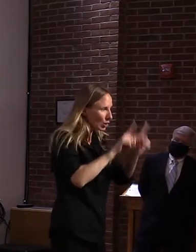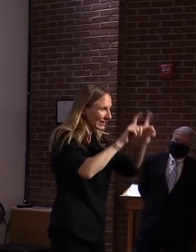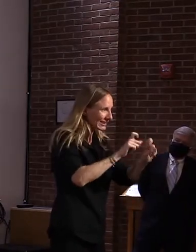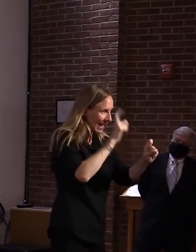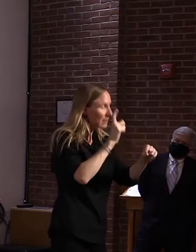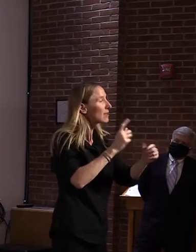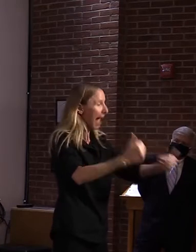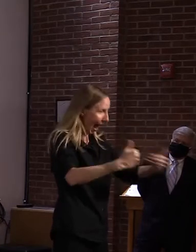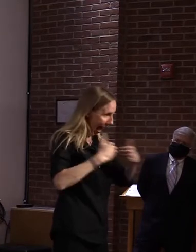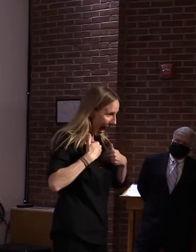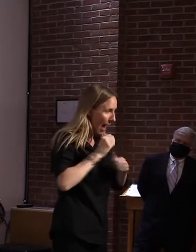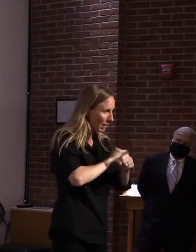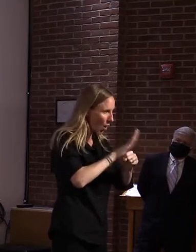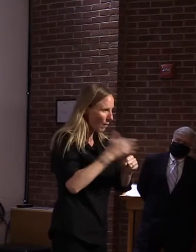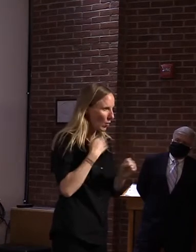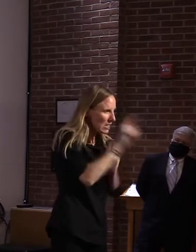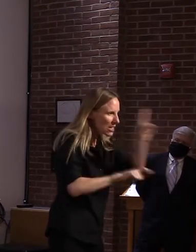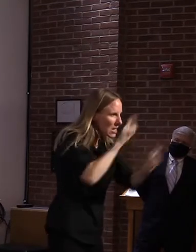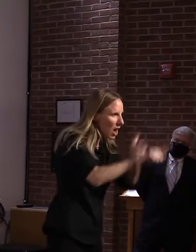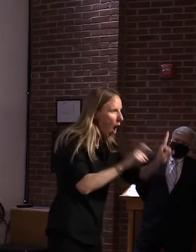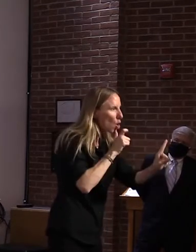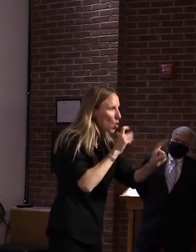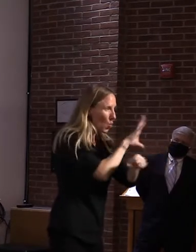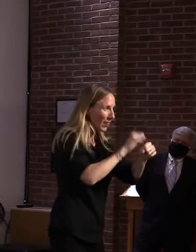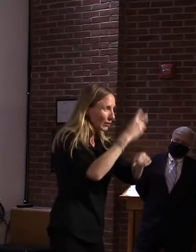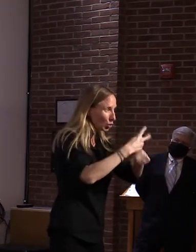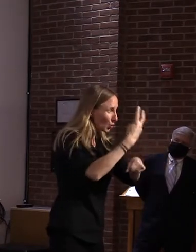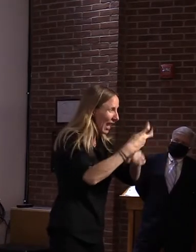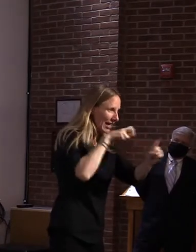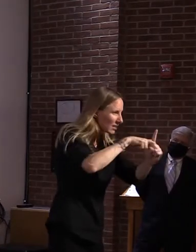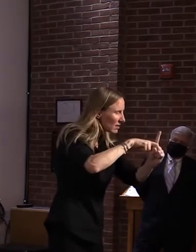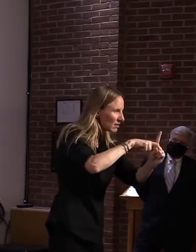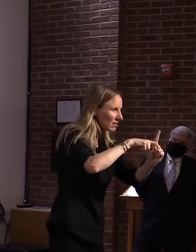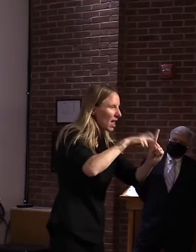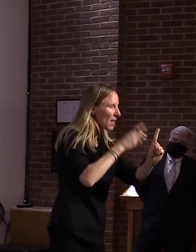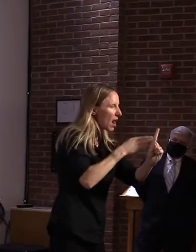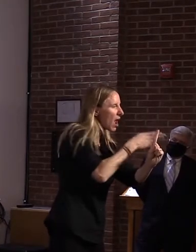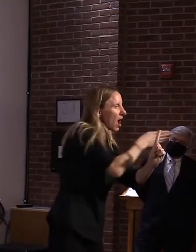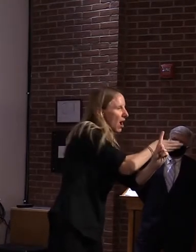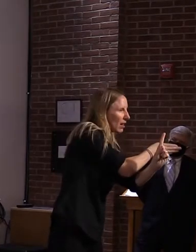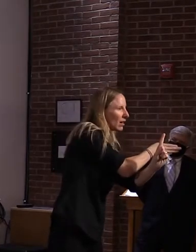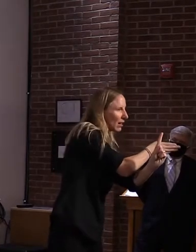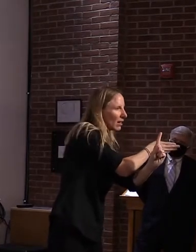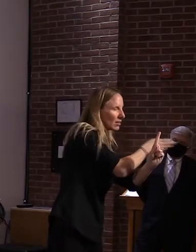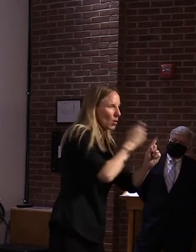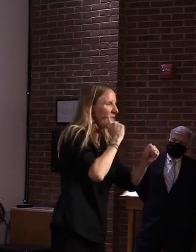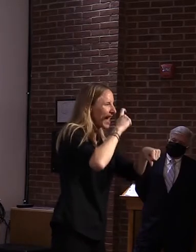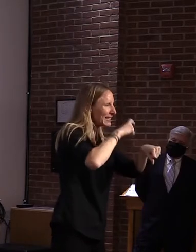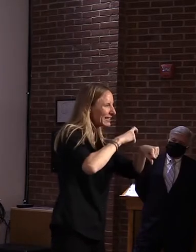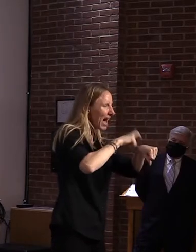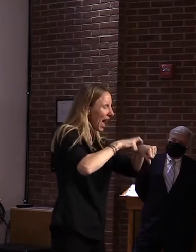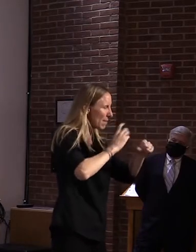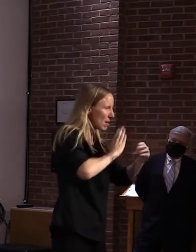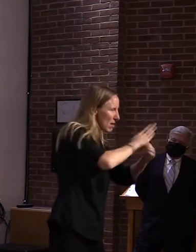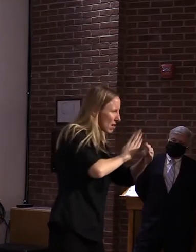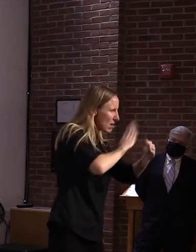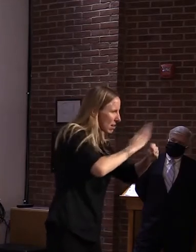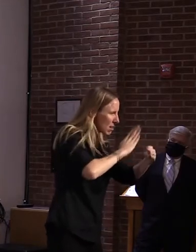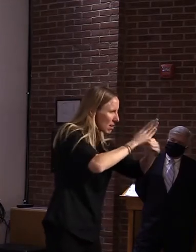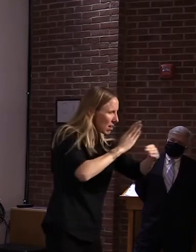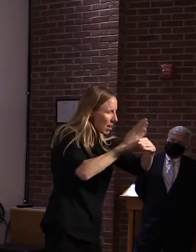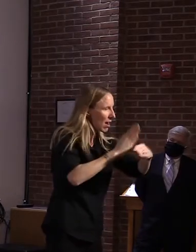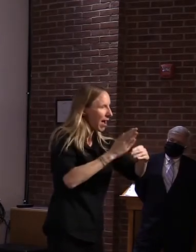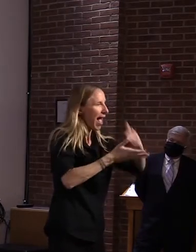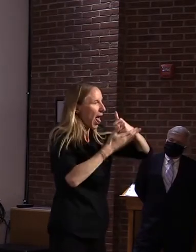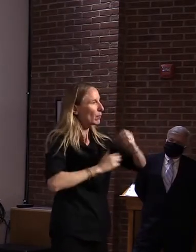in time. Timely interviews have been critical in interrupting disease transmission. There are